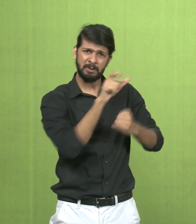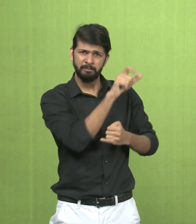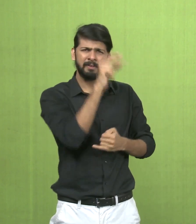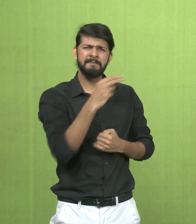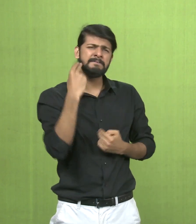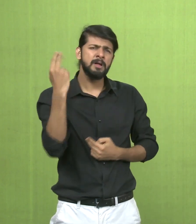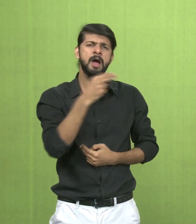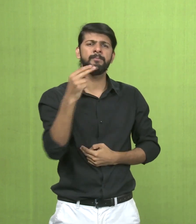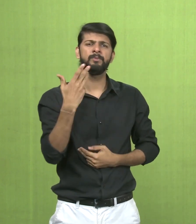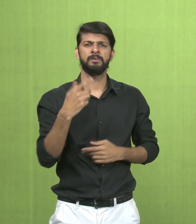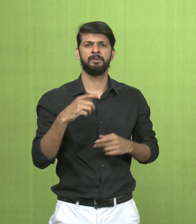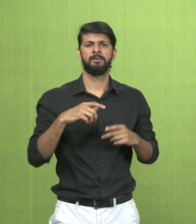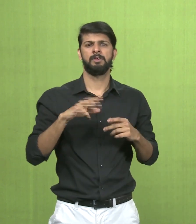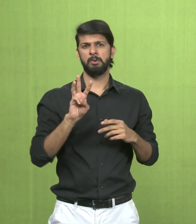Answer number 2.